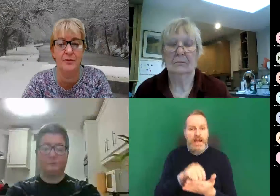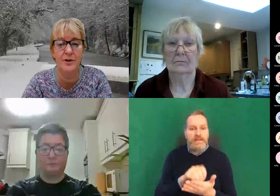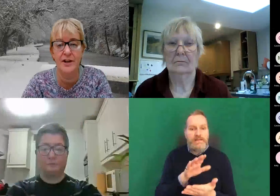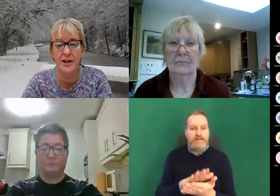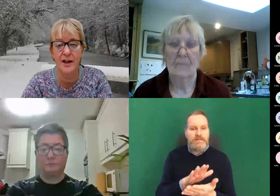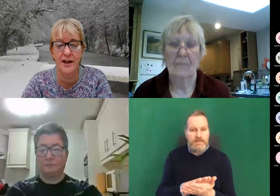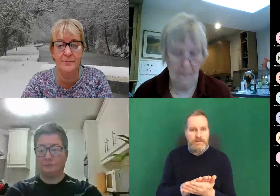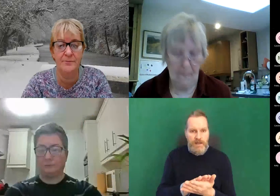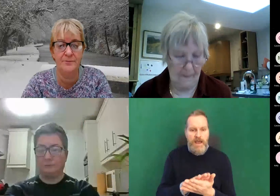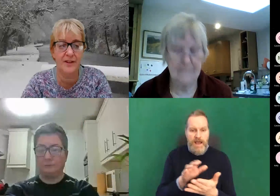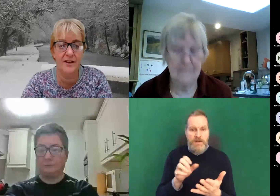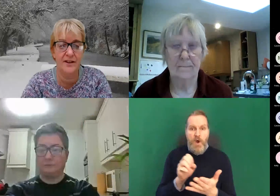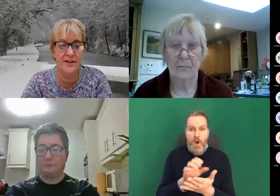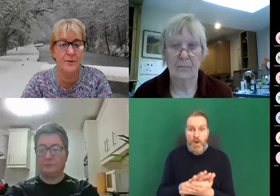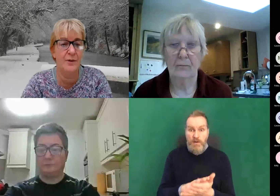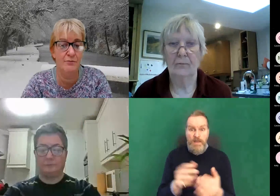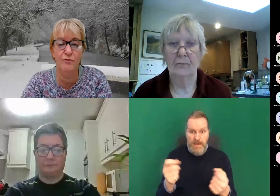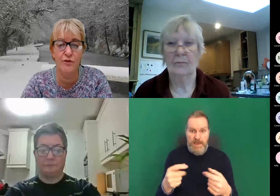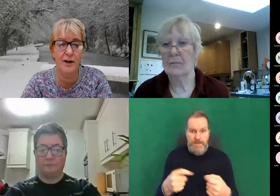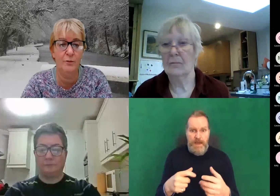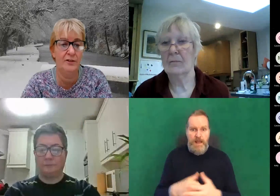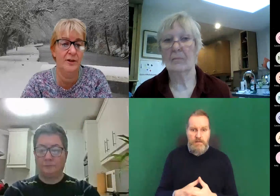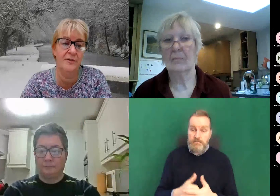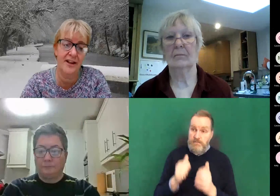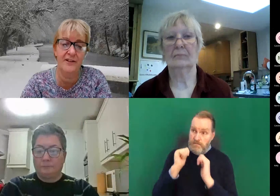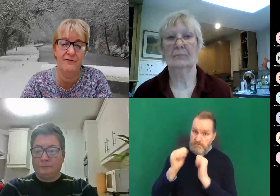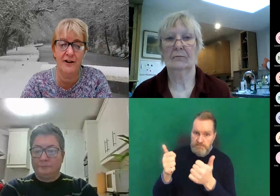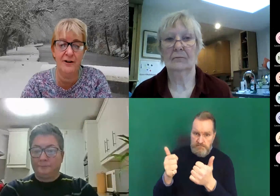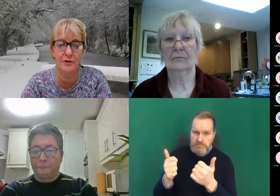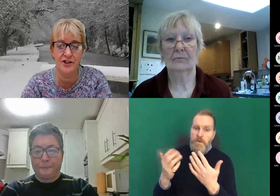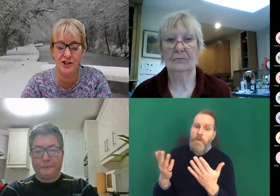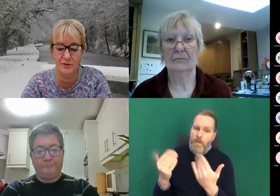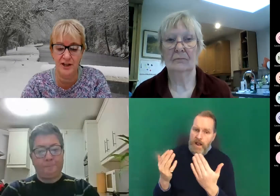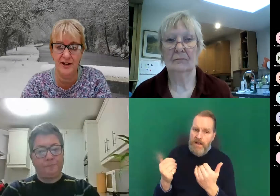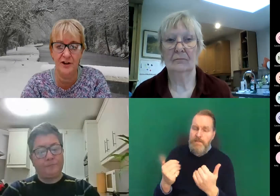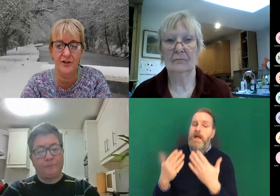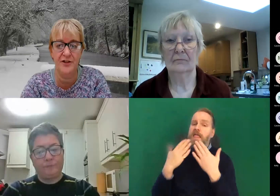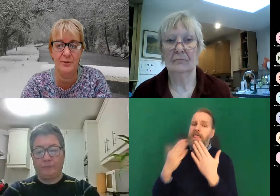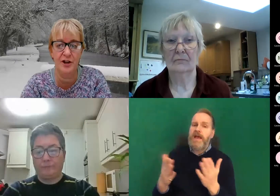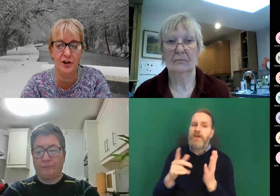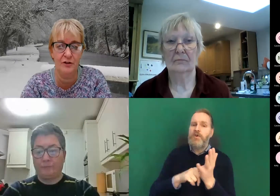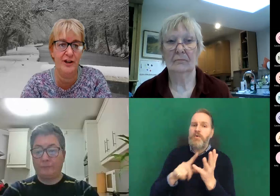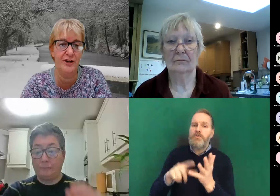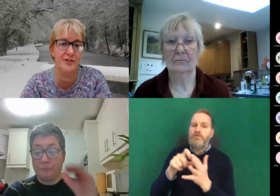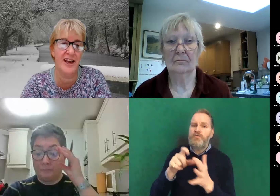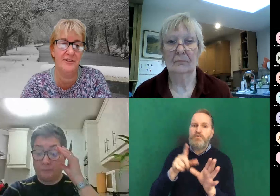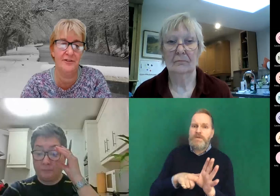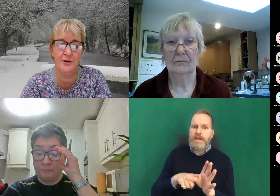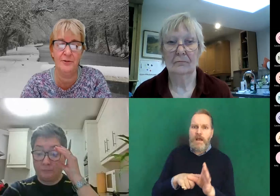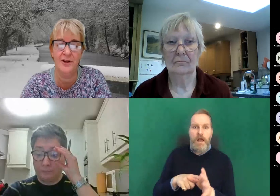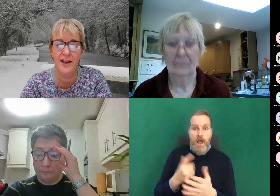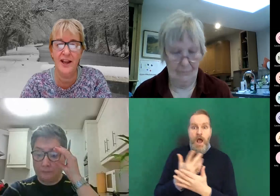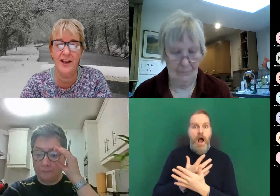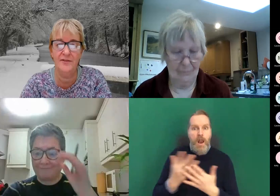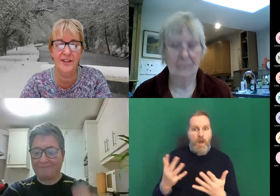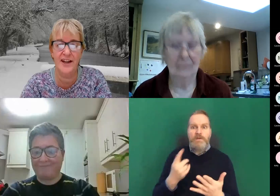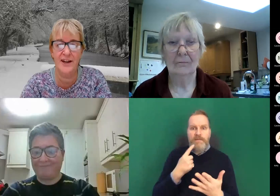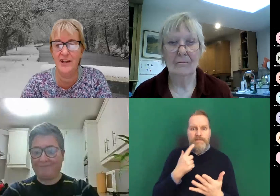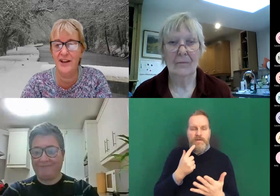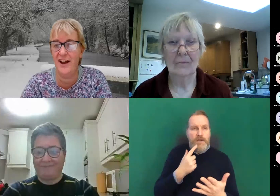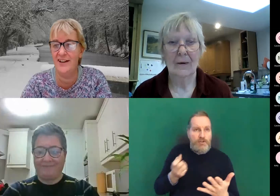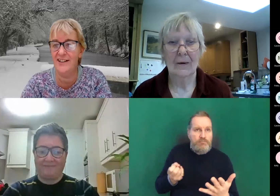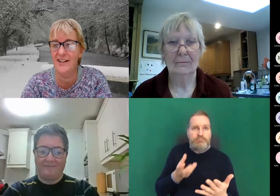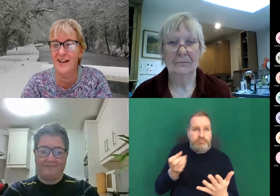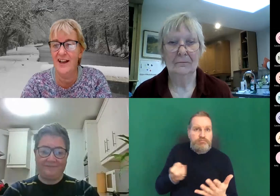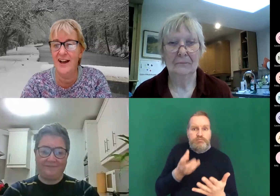emails. So that'd be really welcome. Thank you very much, Judy. I know that there was a lot for you to get through in the